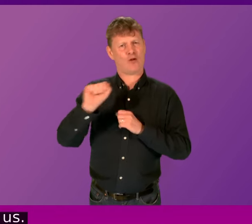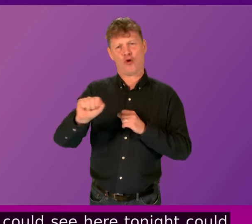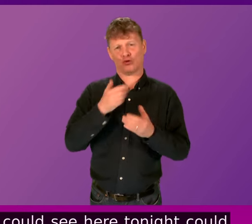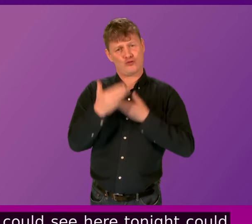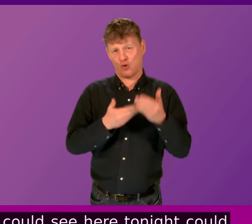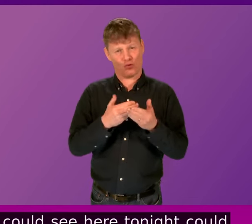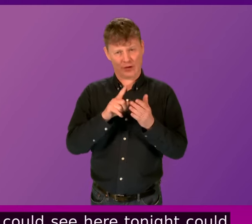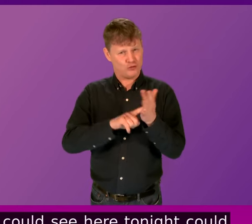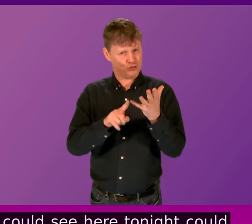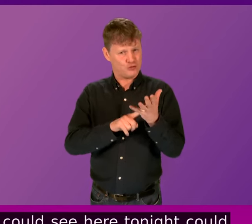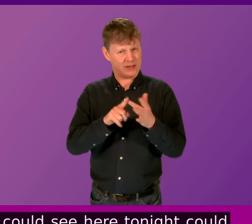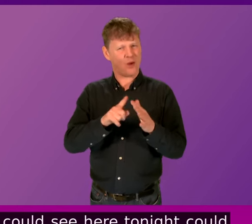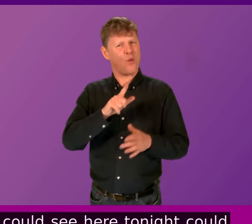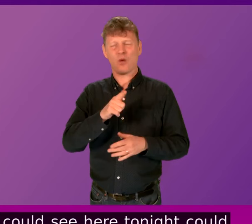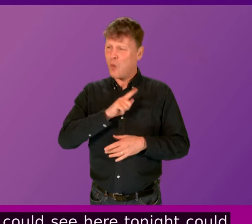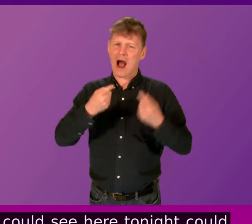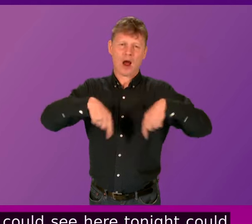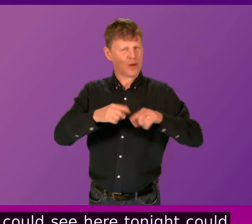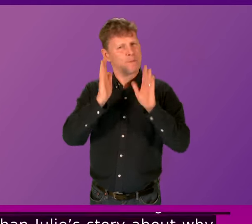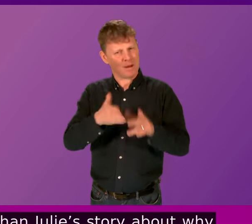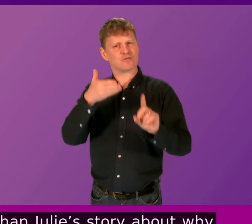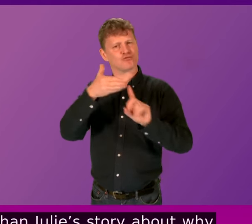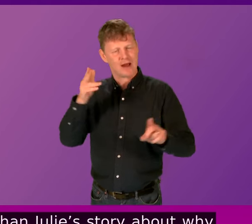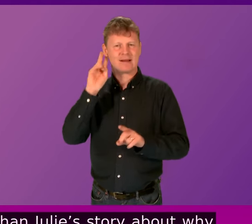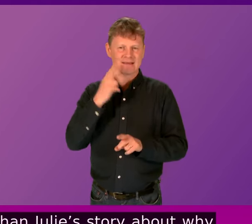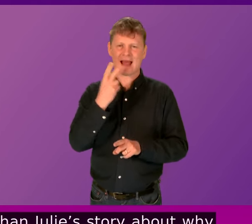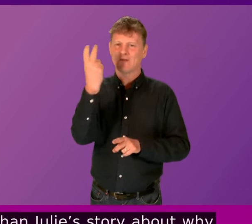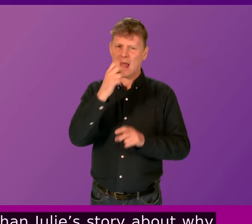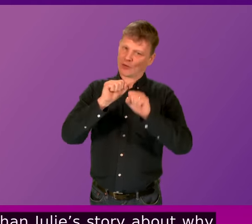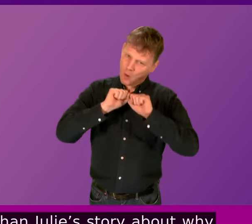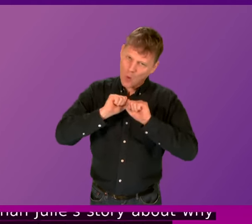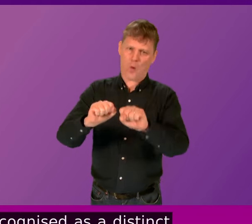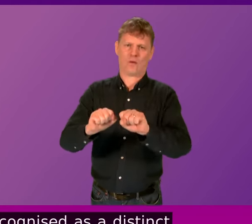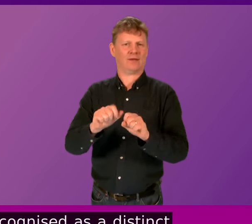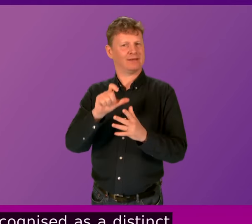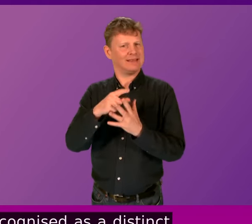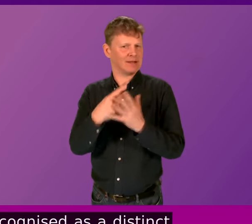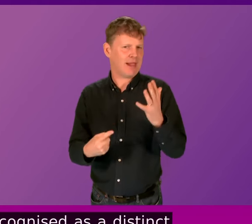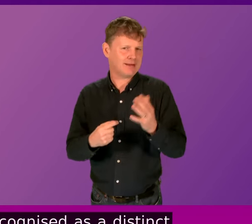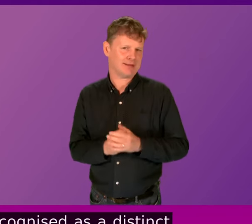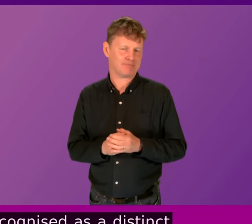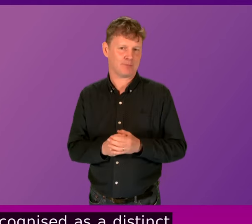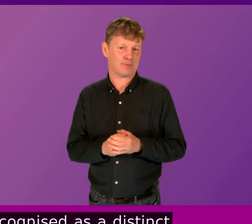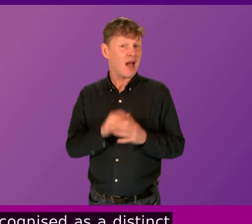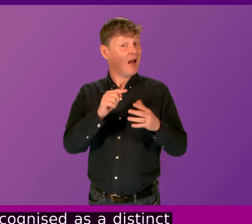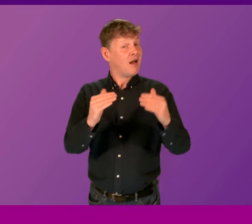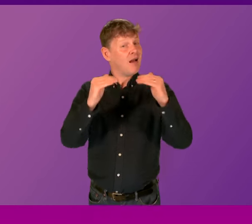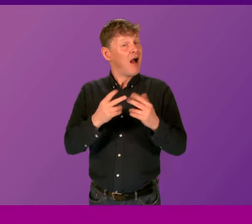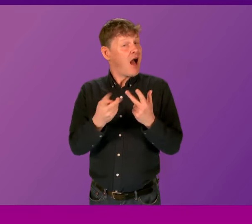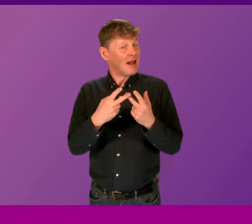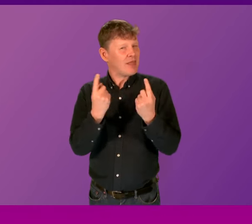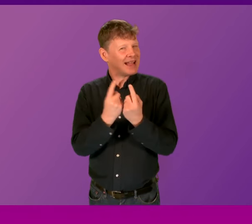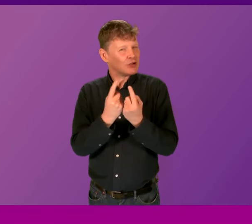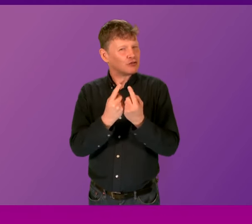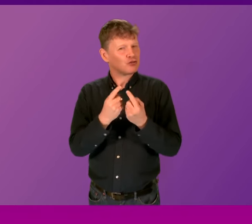why deafblindness should be recognised as a distinct disability. Another issue I've raised several times in this chamber is that